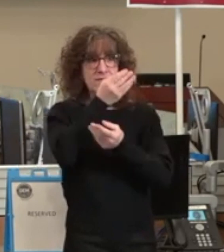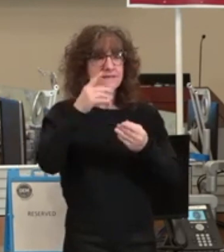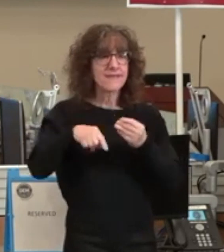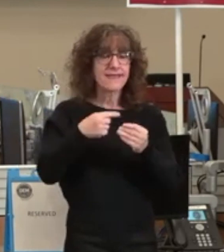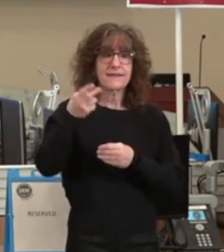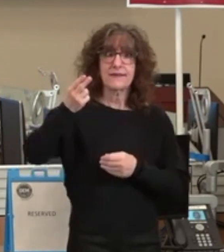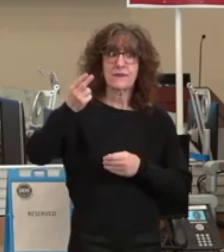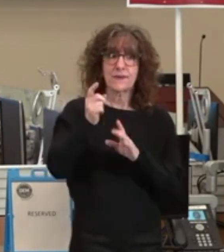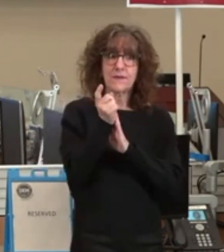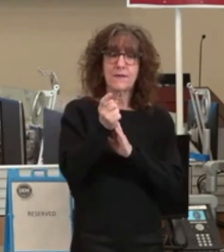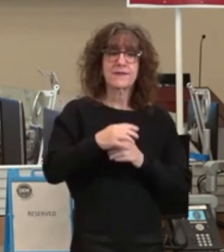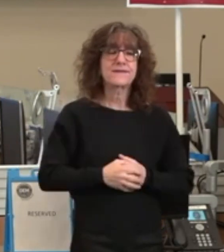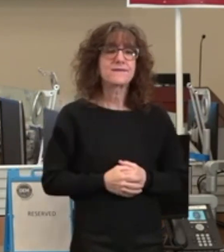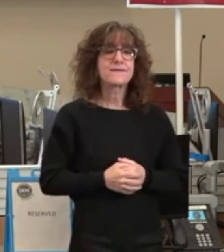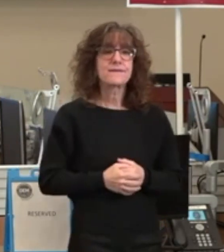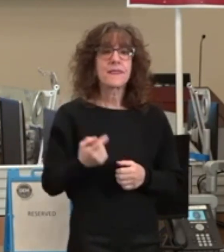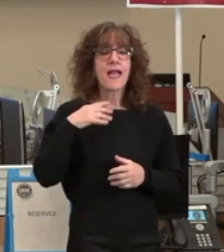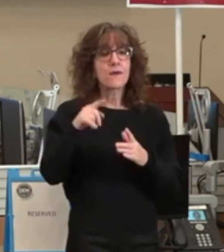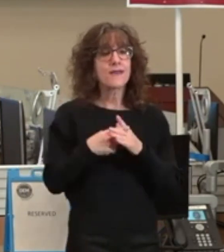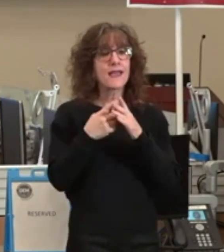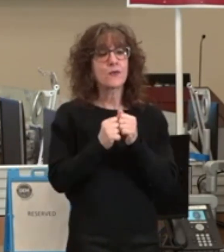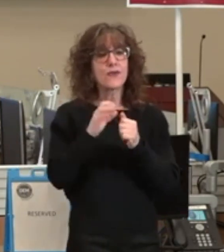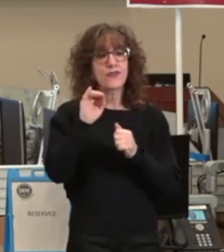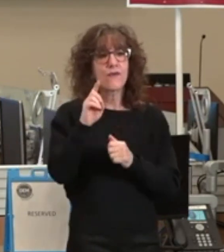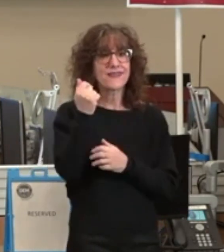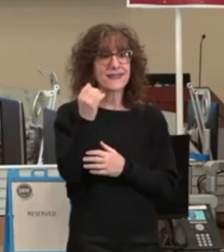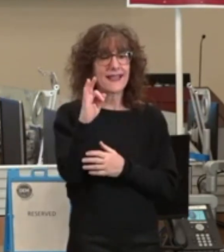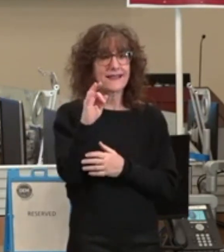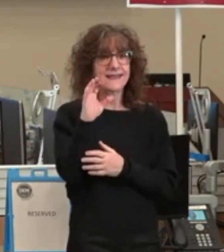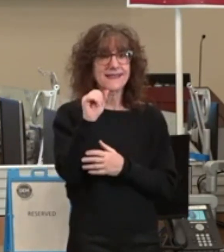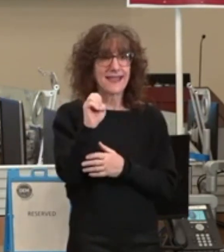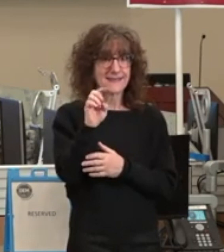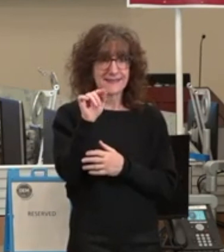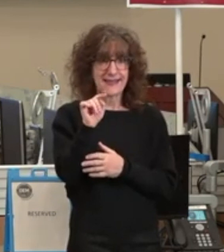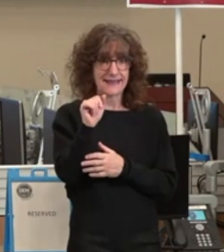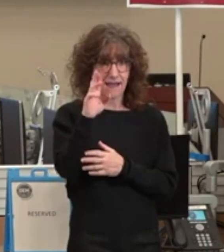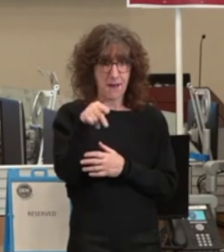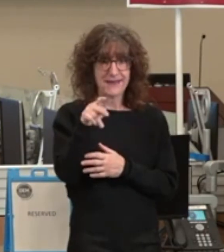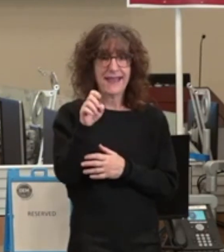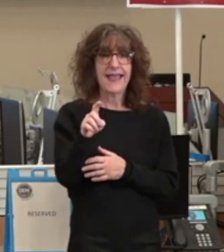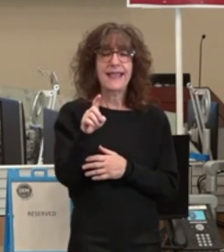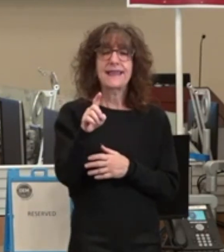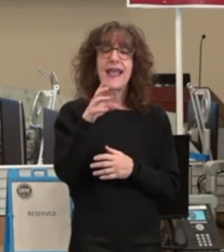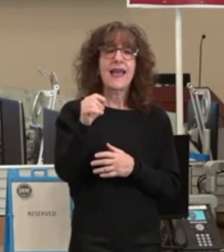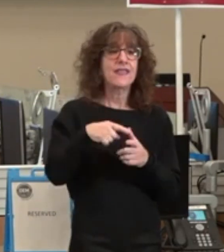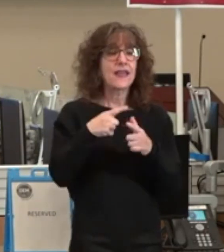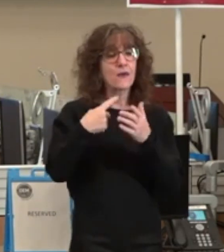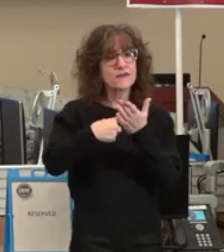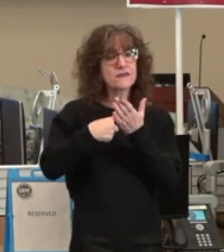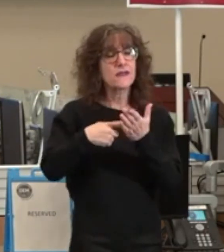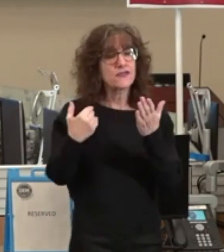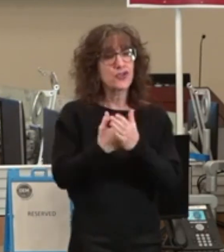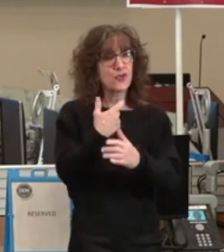this historic moment. I'll begin with the COVID-19 case data update, and then I will discuss the new vaccine